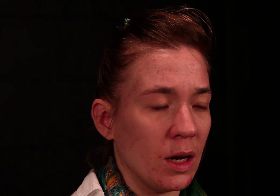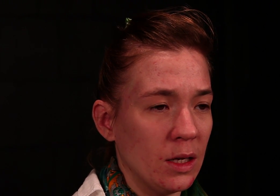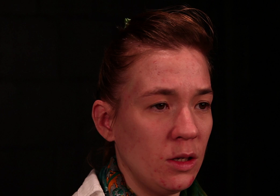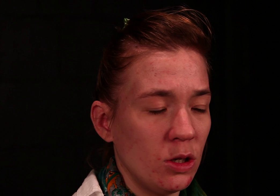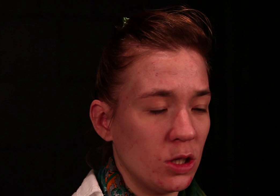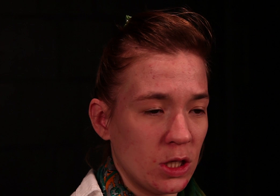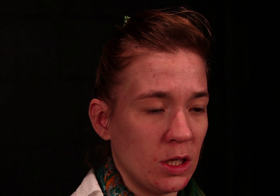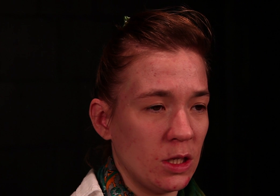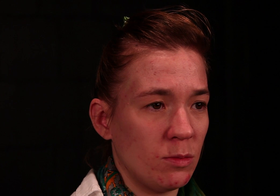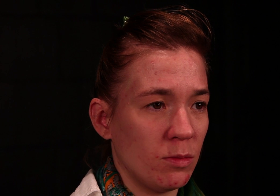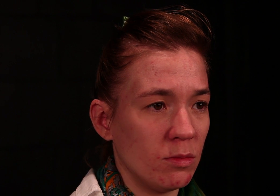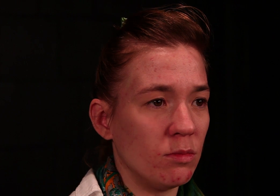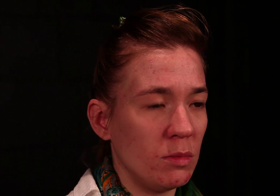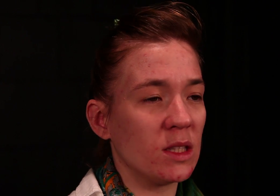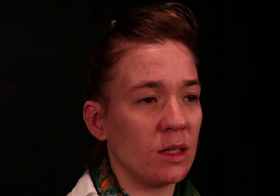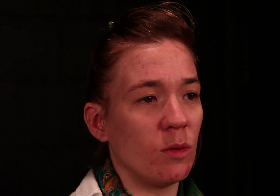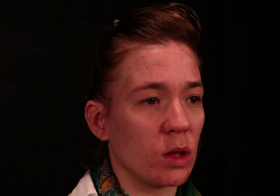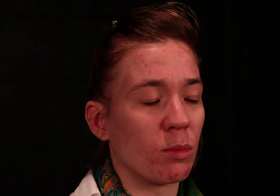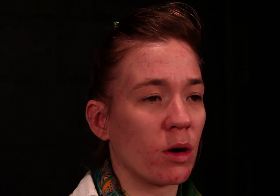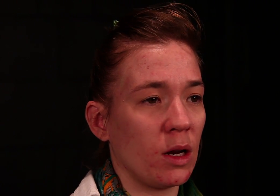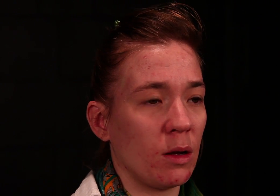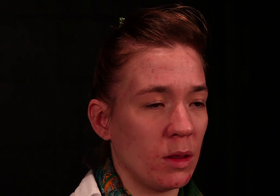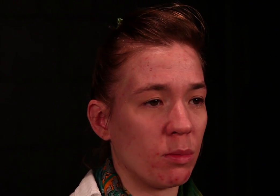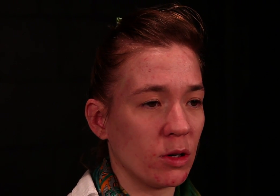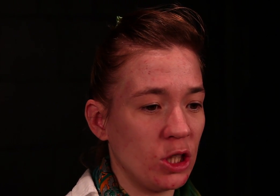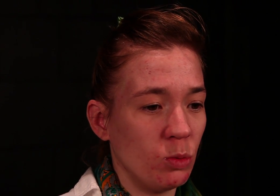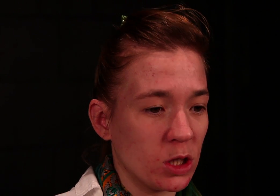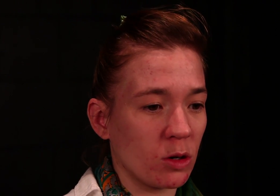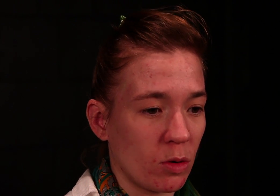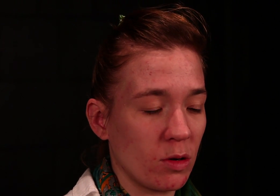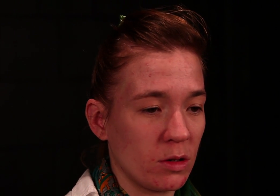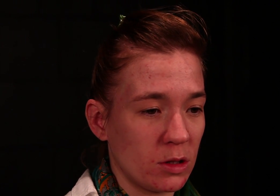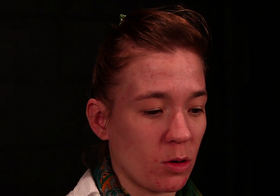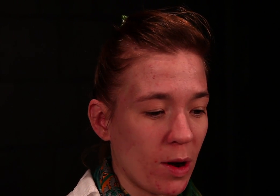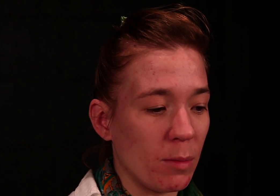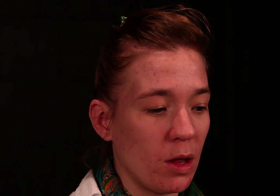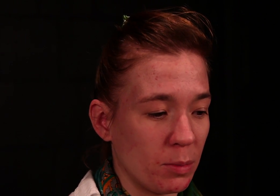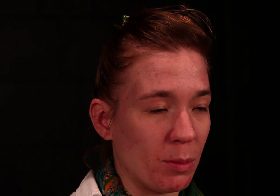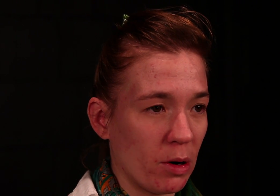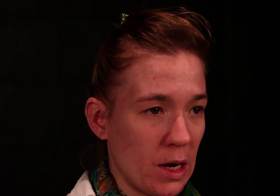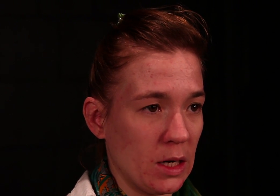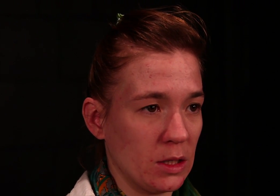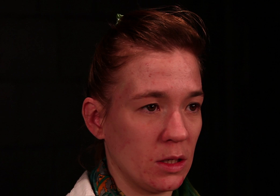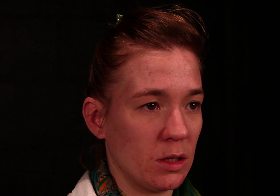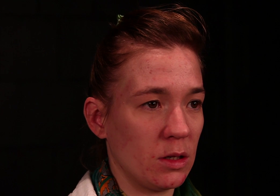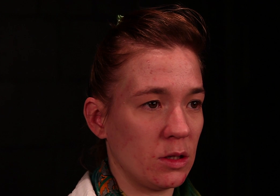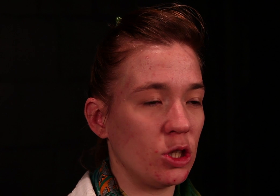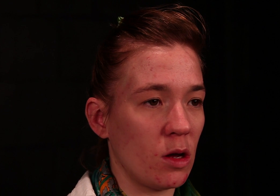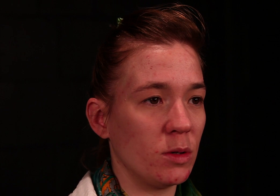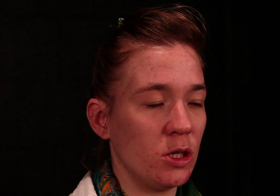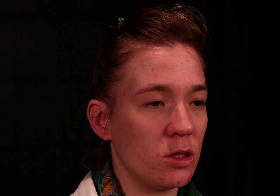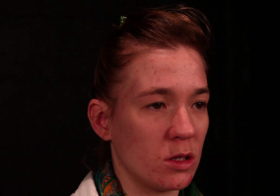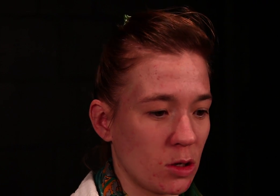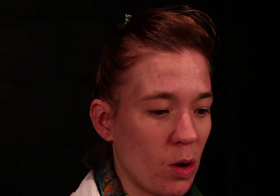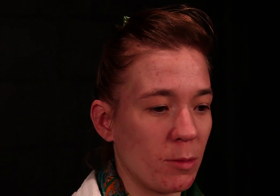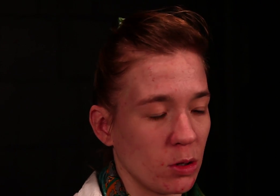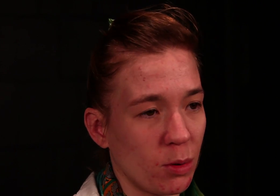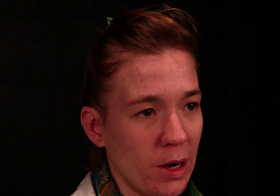and then she mixed it in with the brain. I mean, she would scramble up the brain. She told me she used to scramble the brain